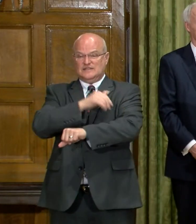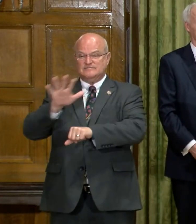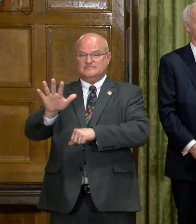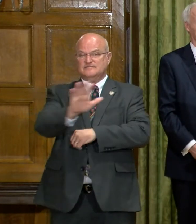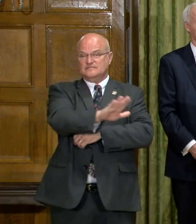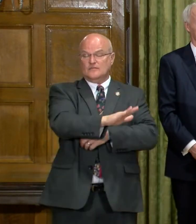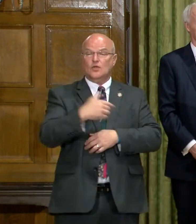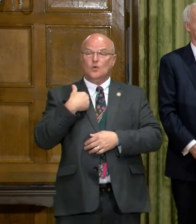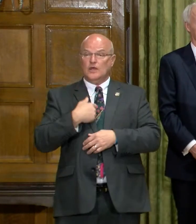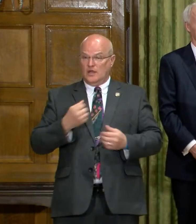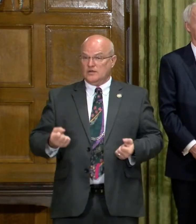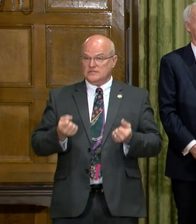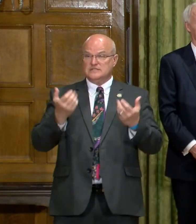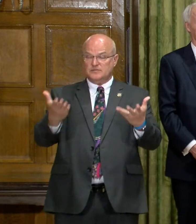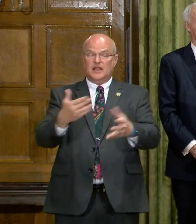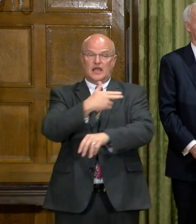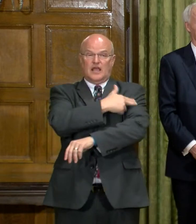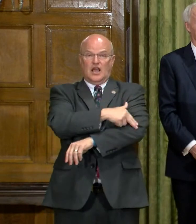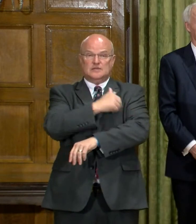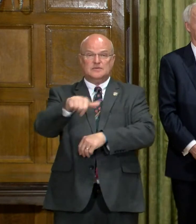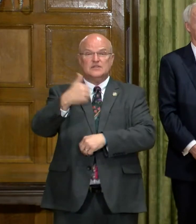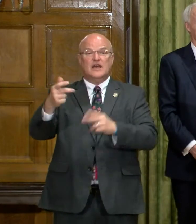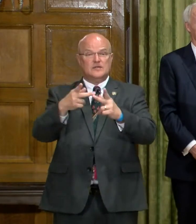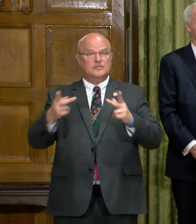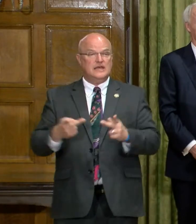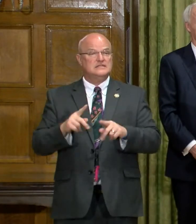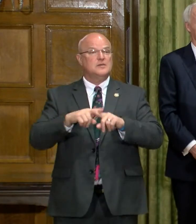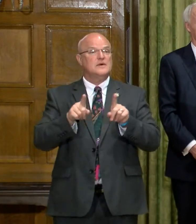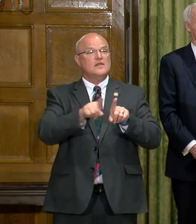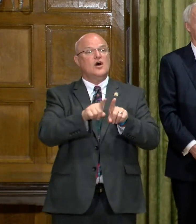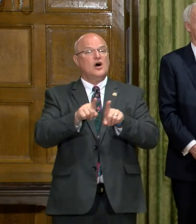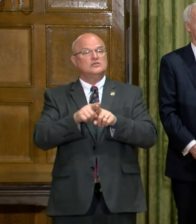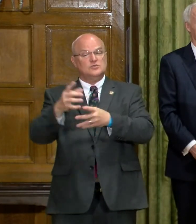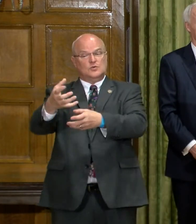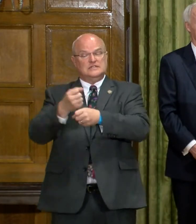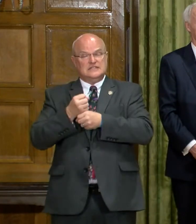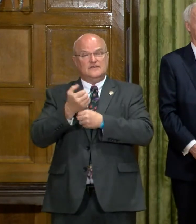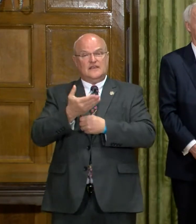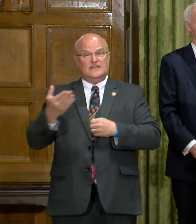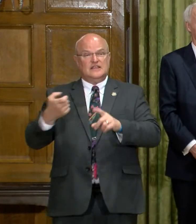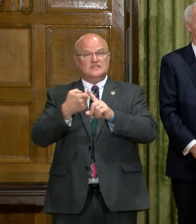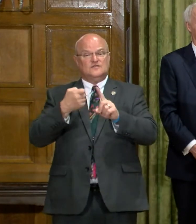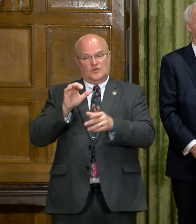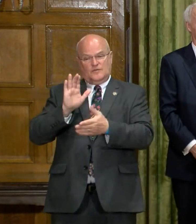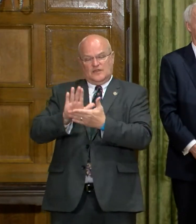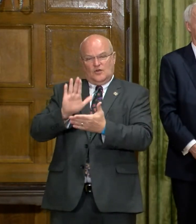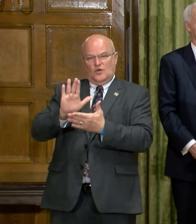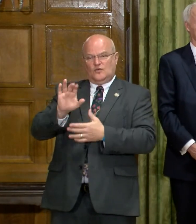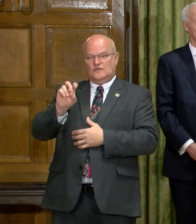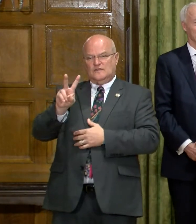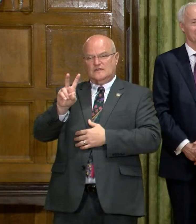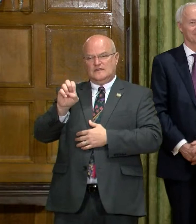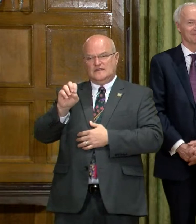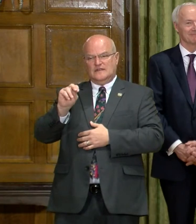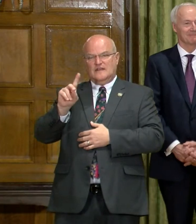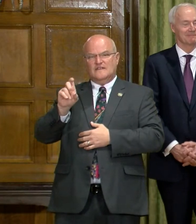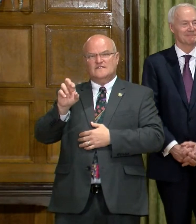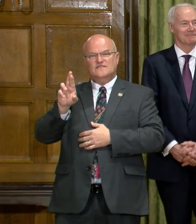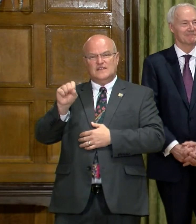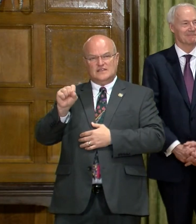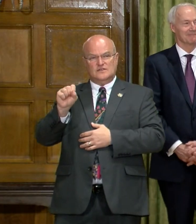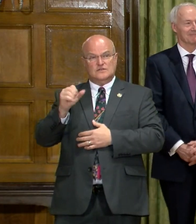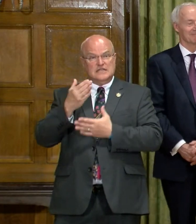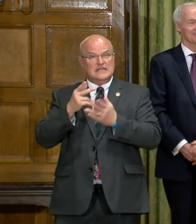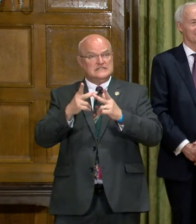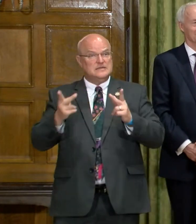are supplying hospitals, other facilities, but they are also receiving supplies through their vendors, and those are